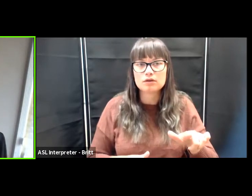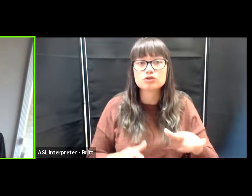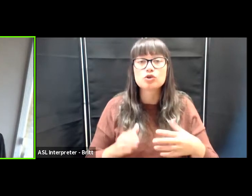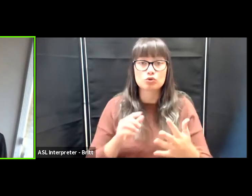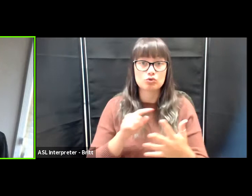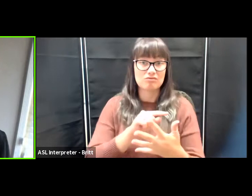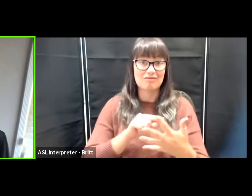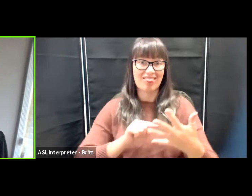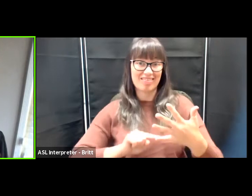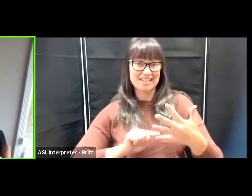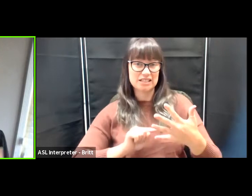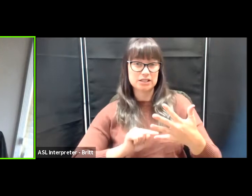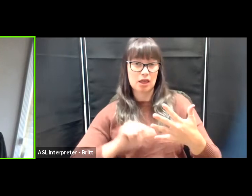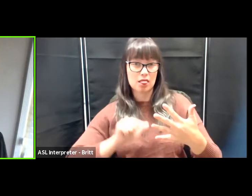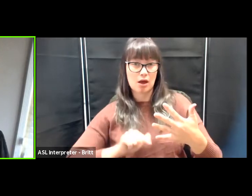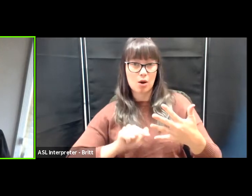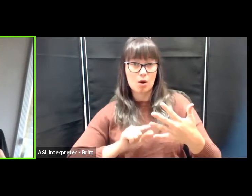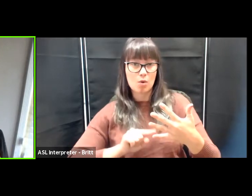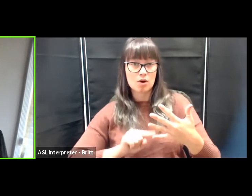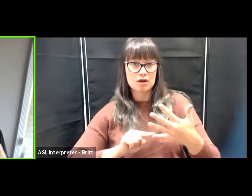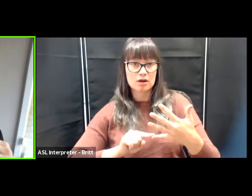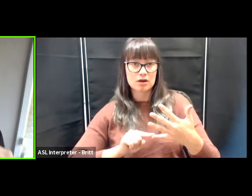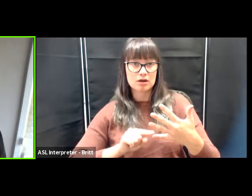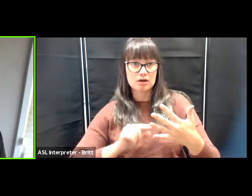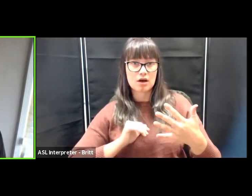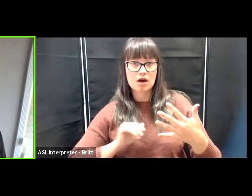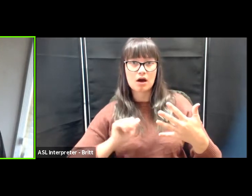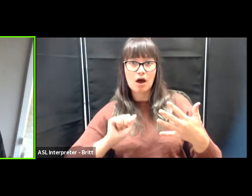scale and it's breathy, it sounds like,